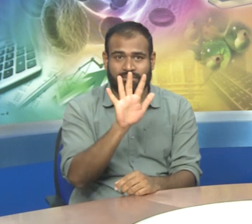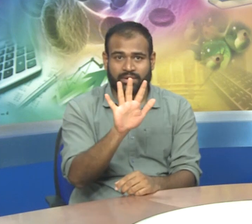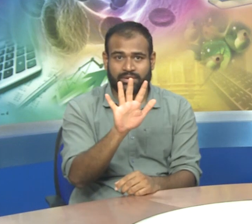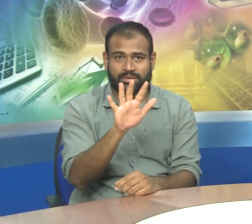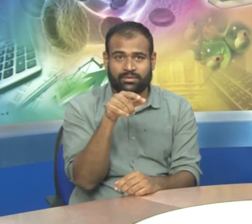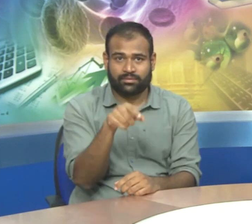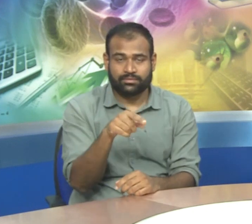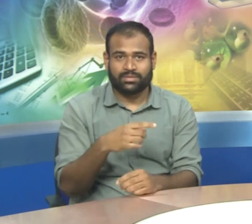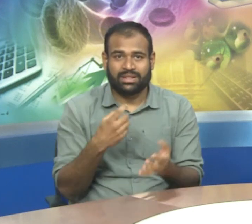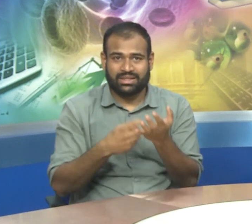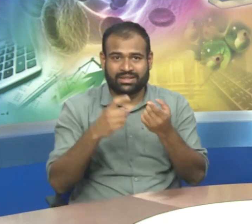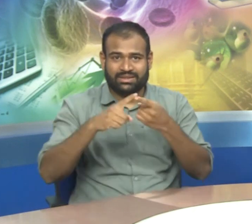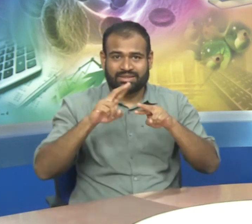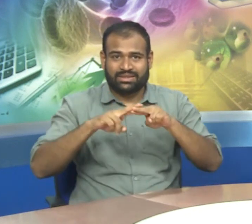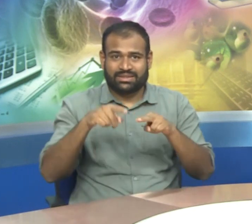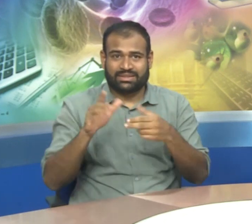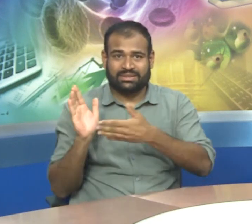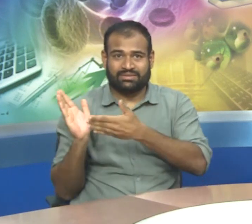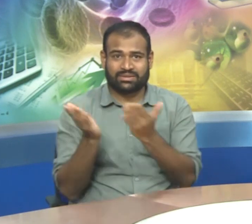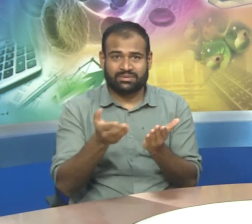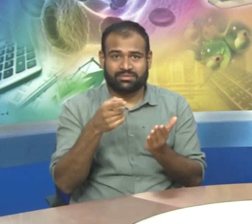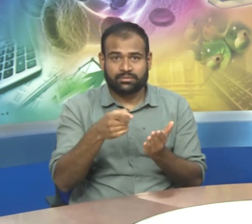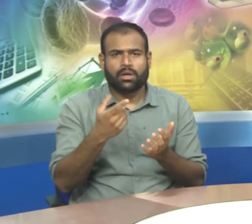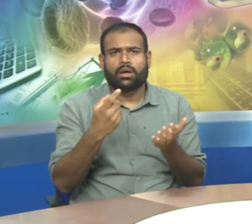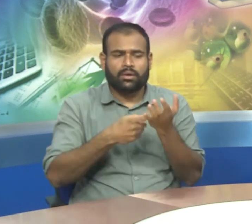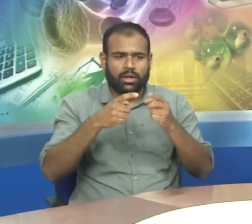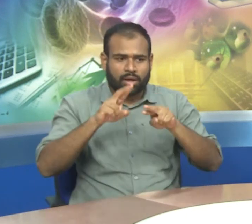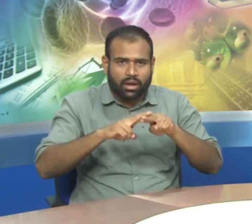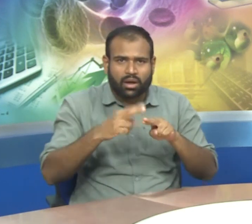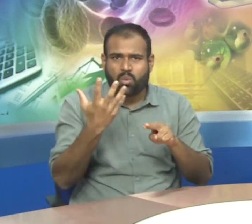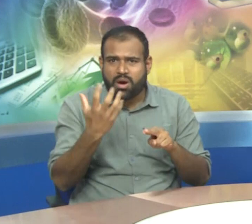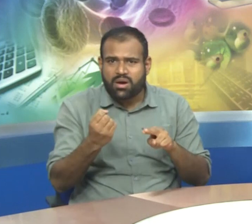This is the fifth essential service, which is reference service.